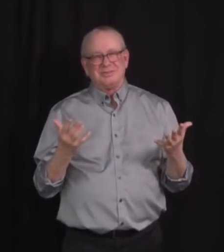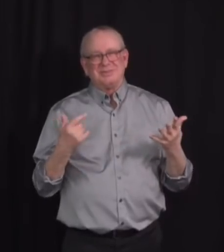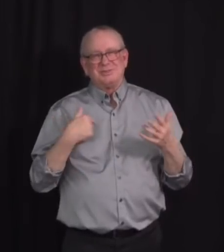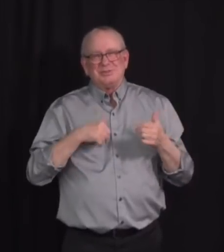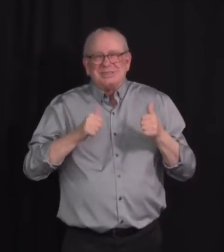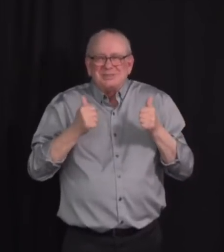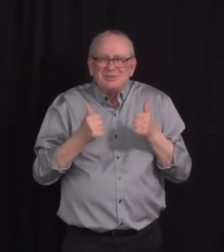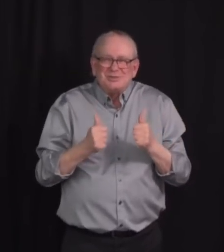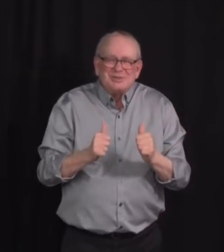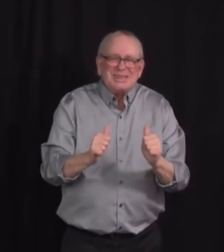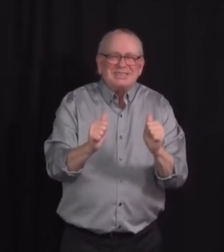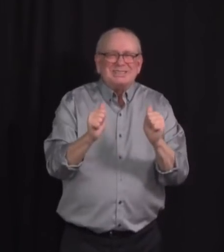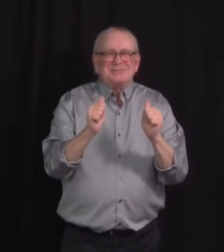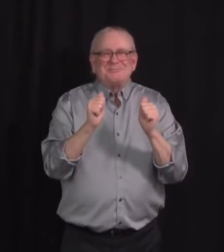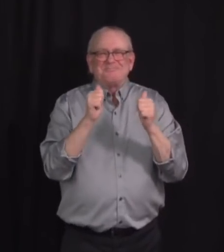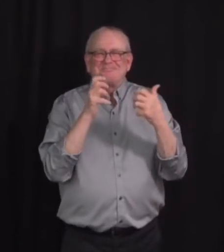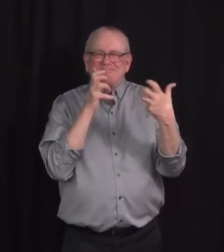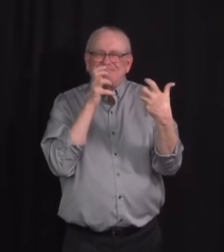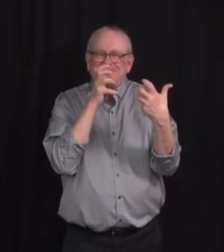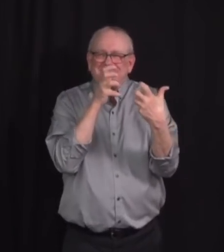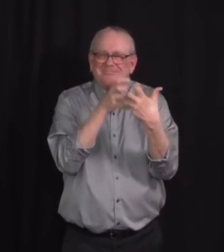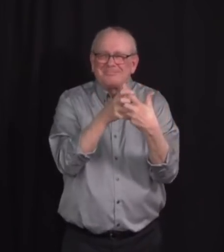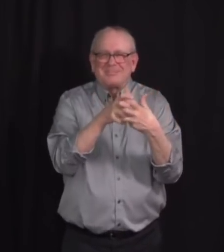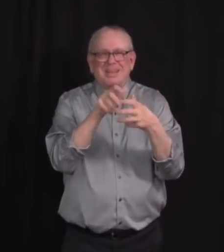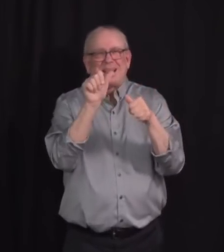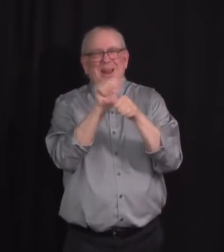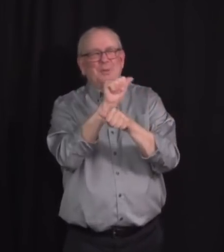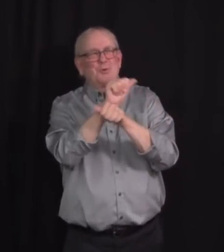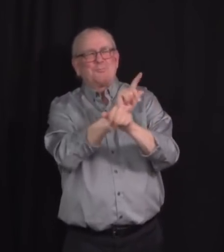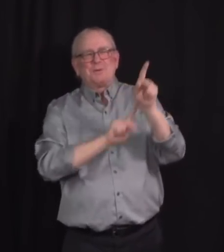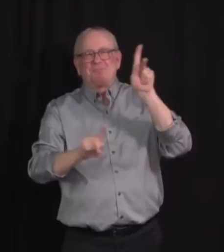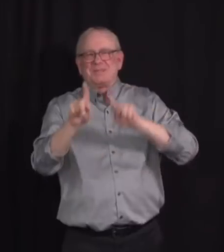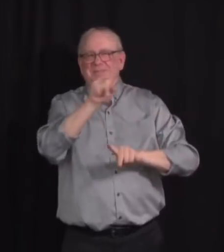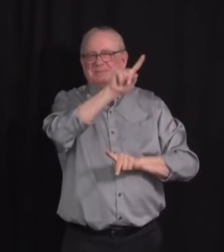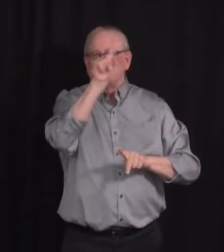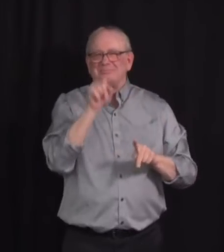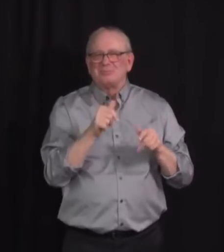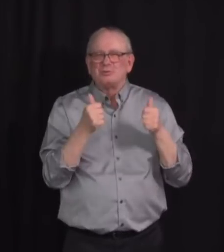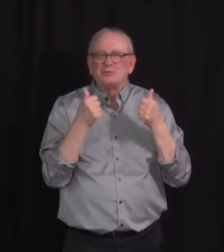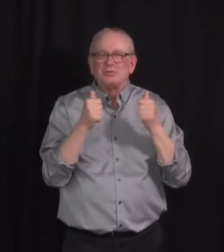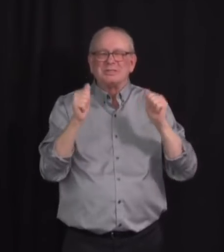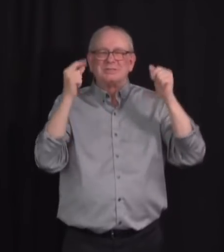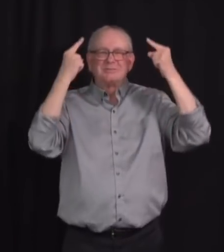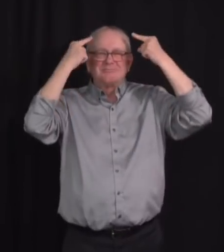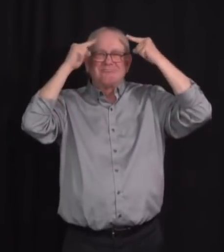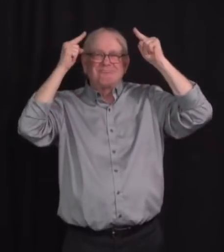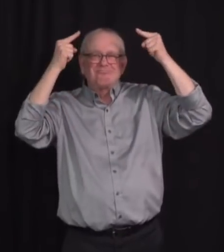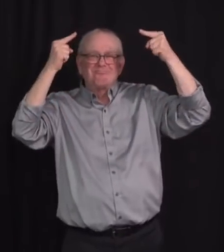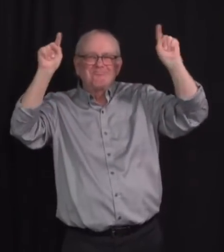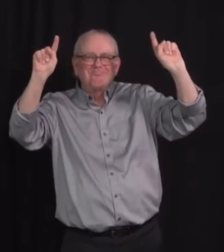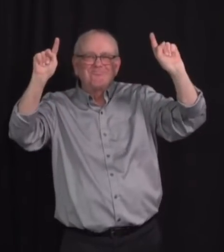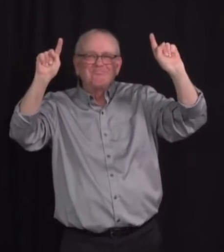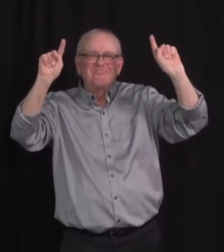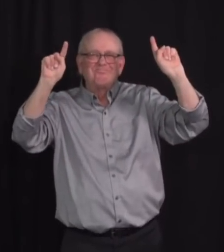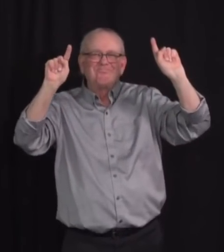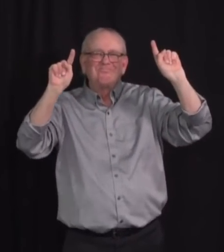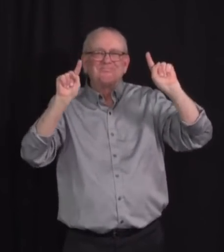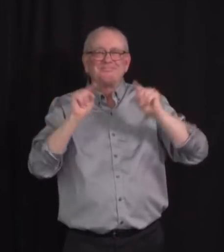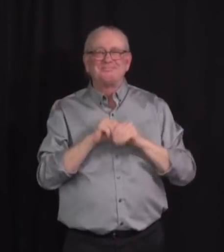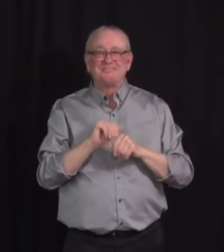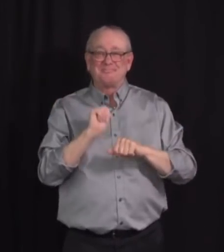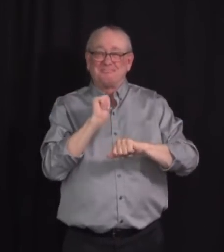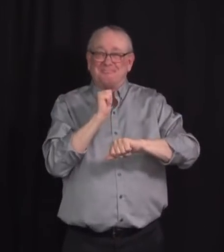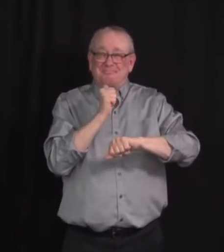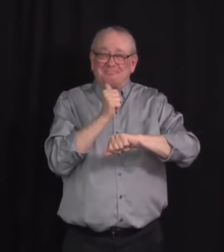to collectively be successful at. But whether or not this is something that is put in place as a framework, I